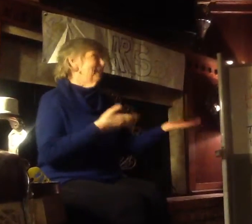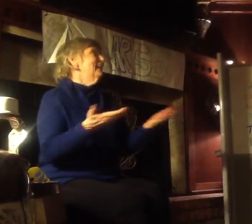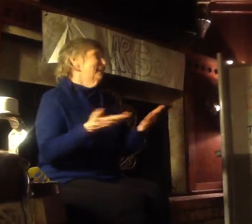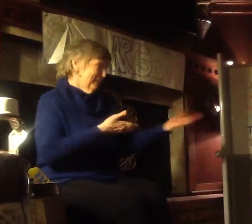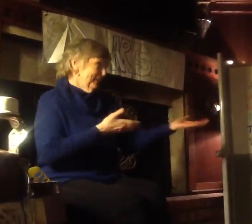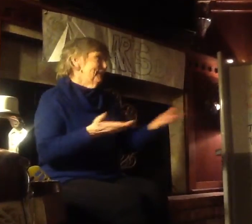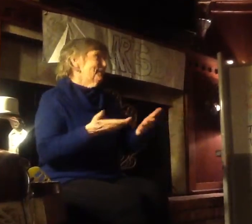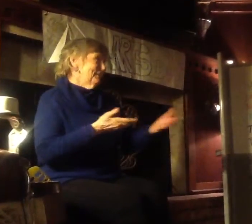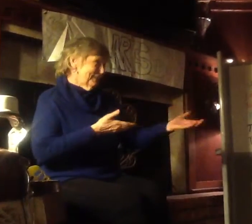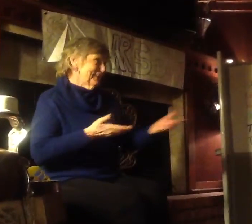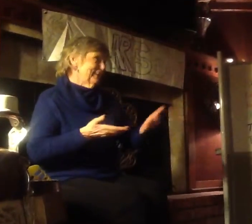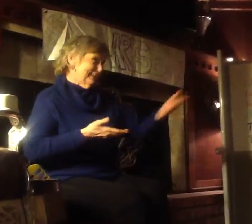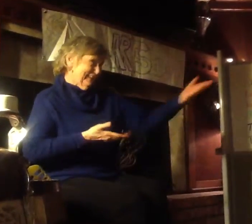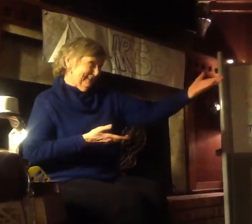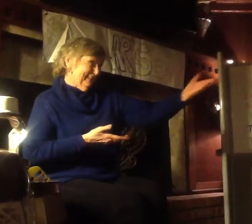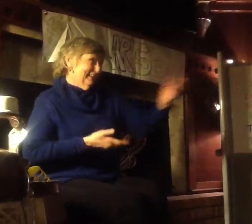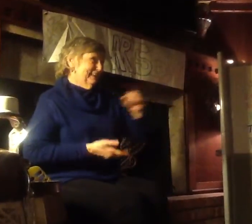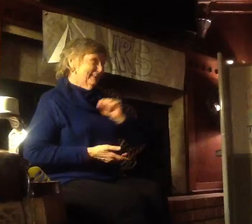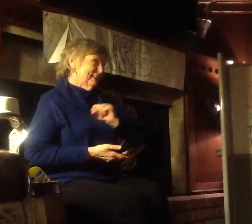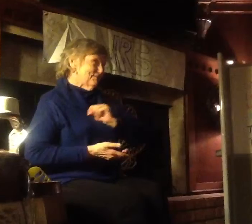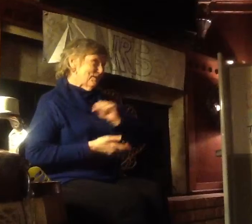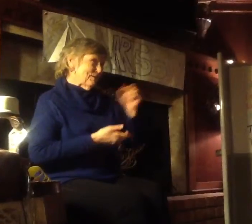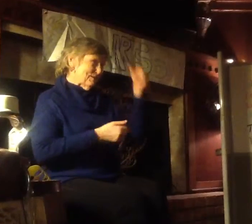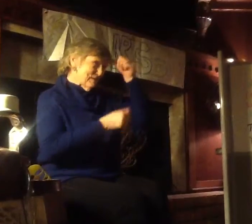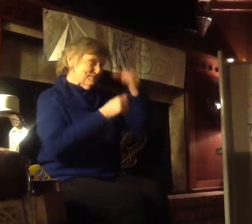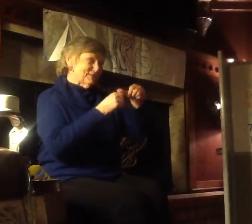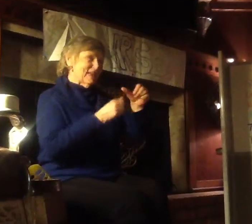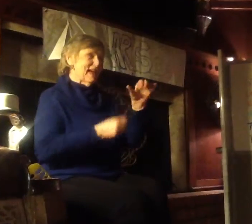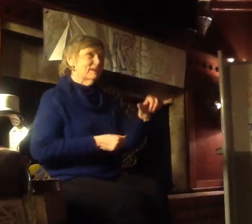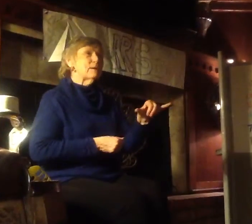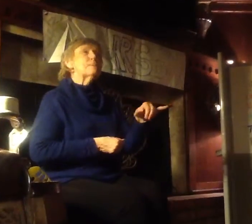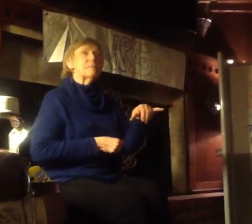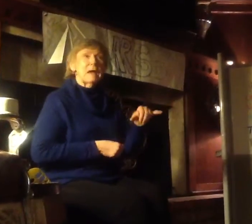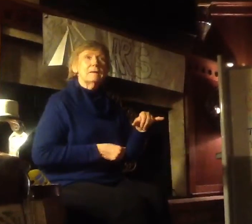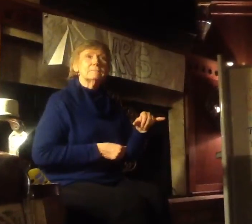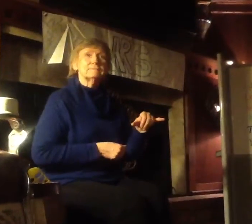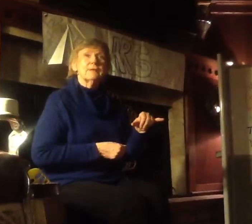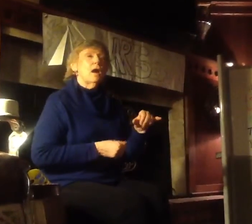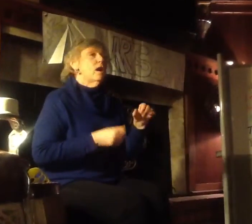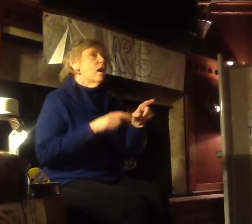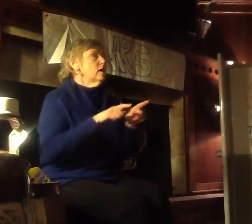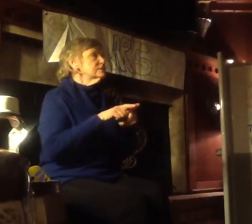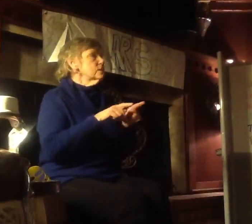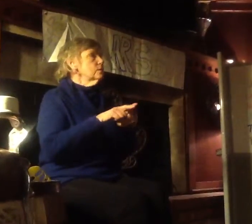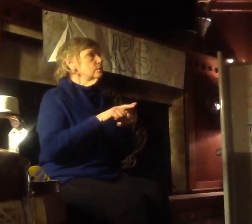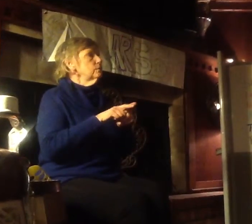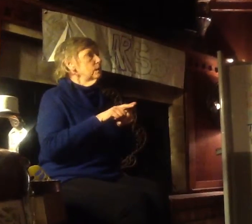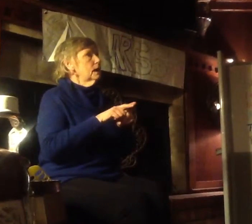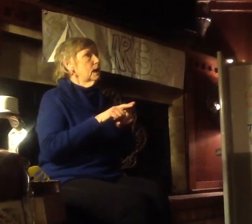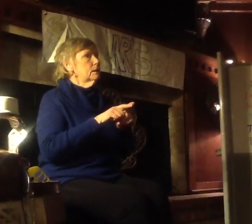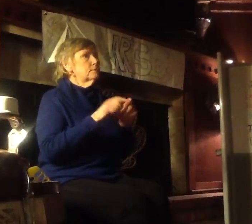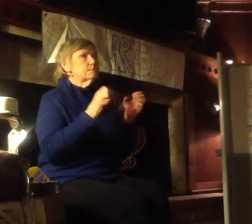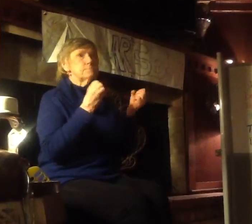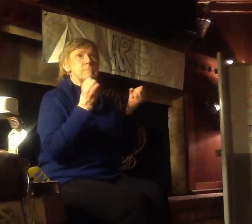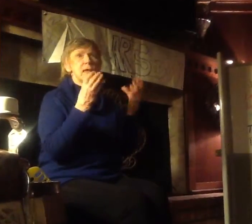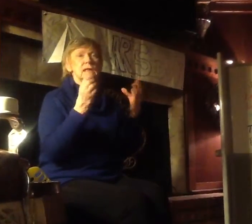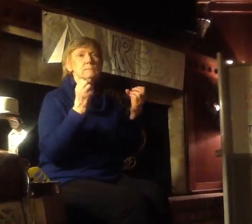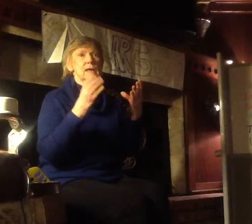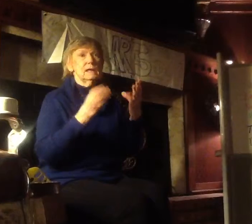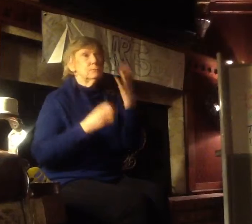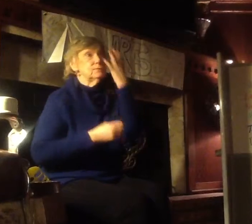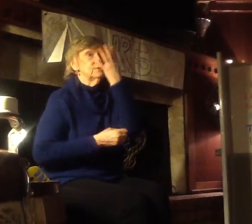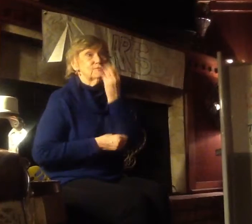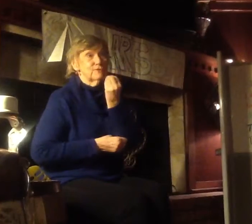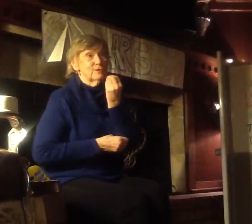out in, loading in. Temo remembers that. Yeah. Also,